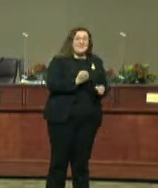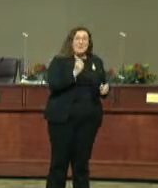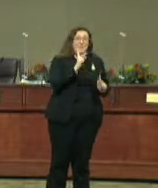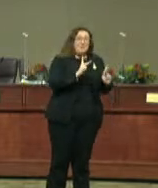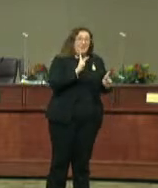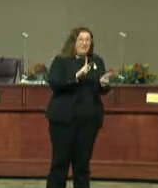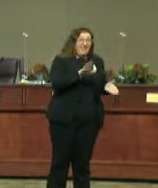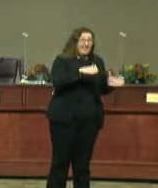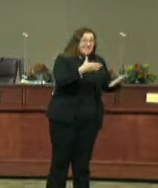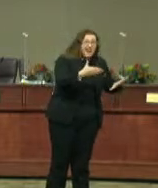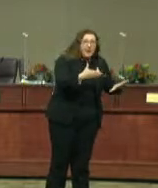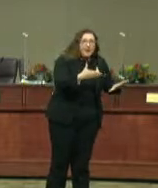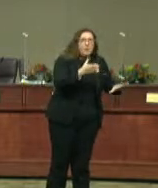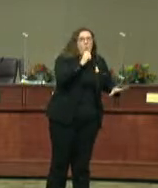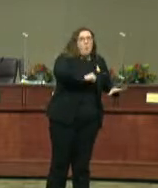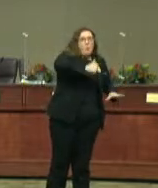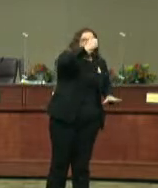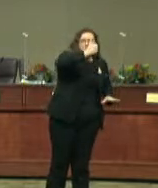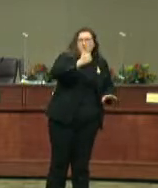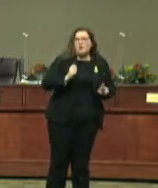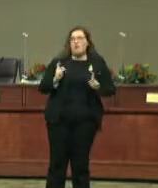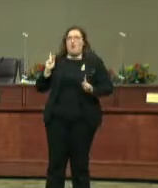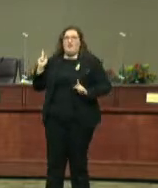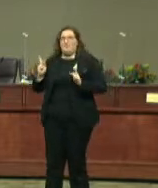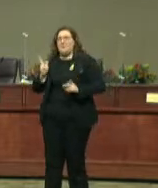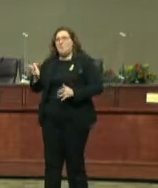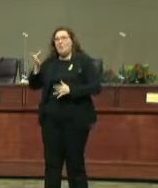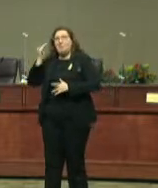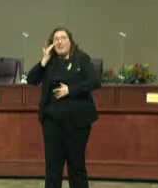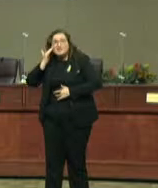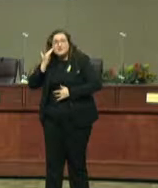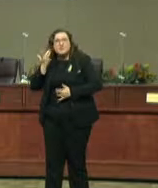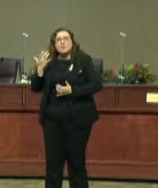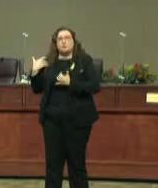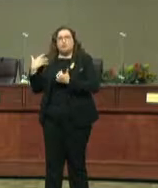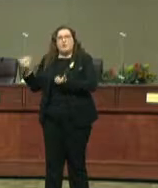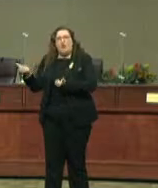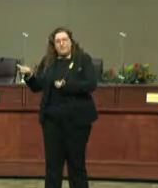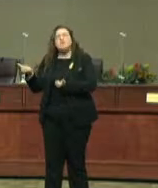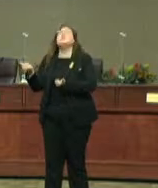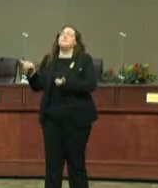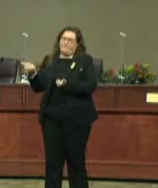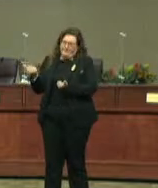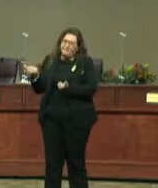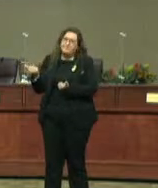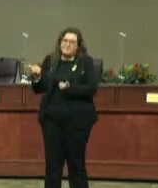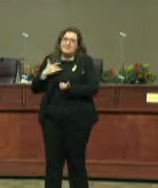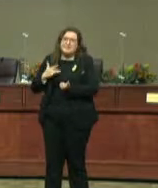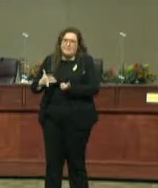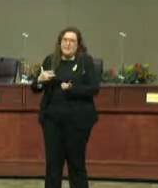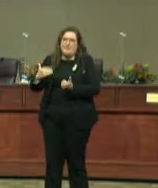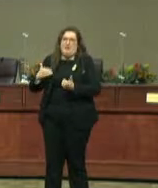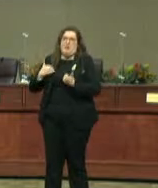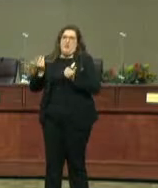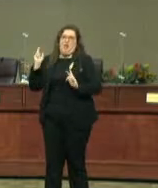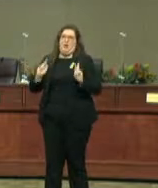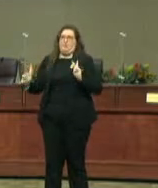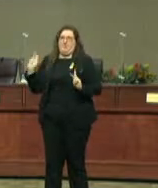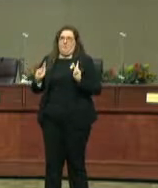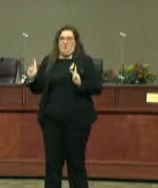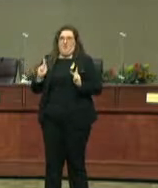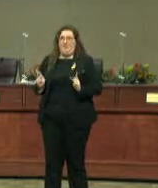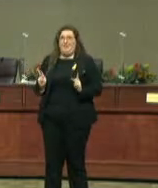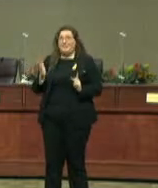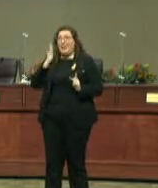we insist so much on preventing transmission from this group into this group to avoid a